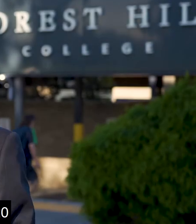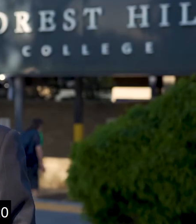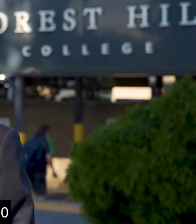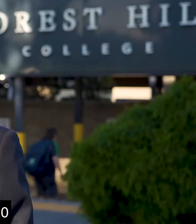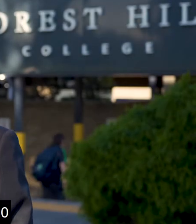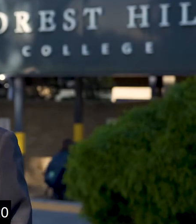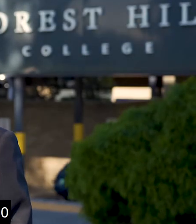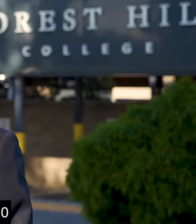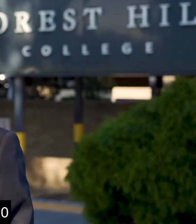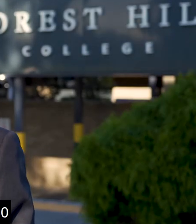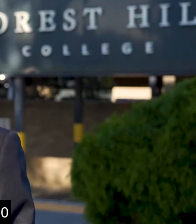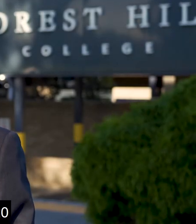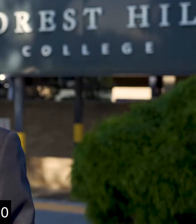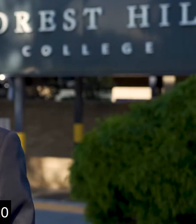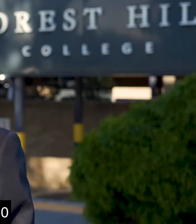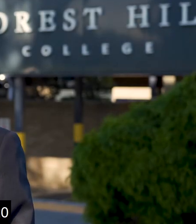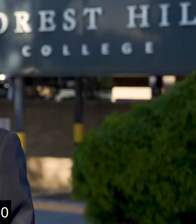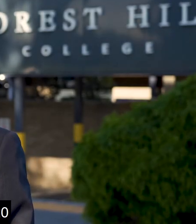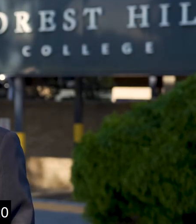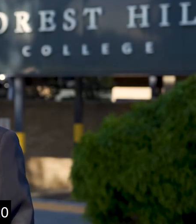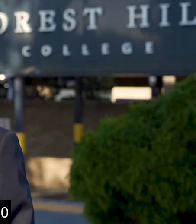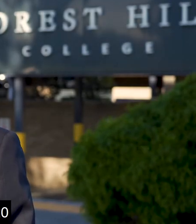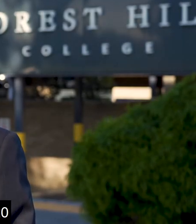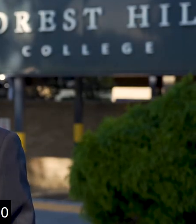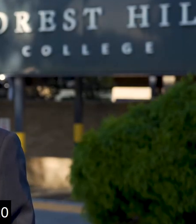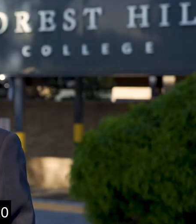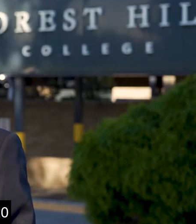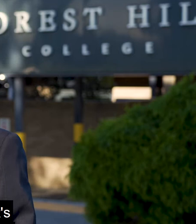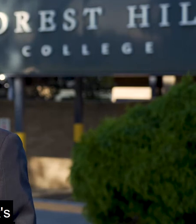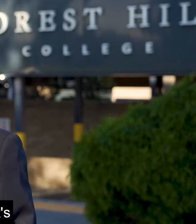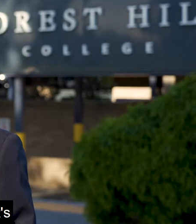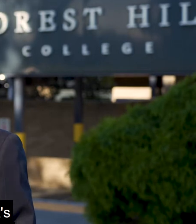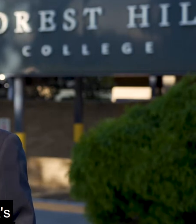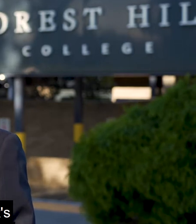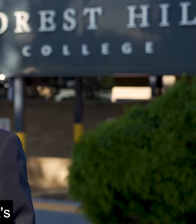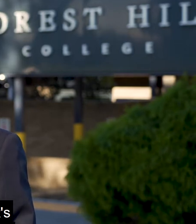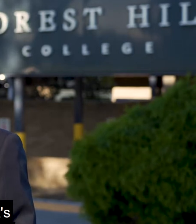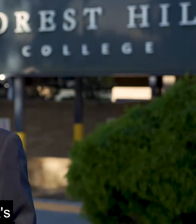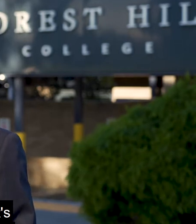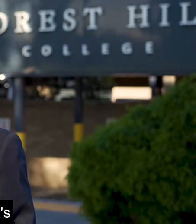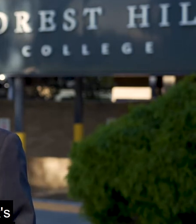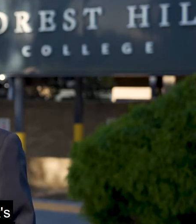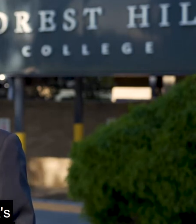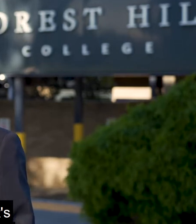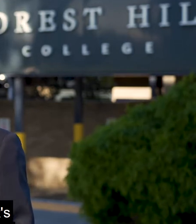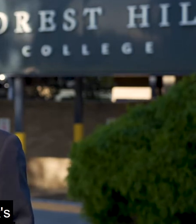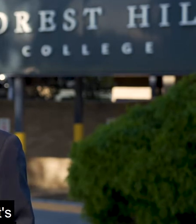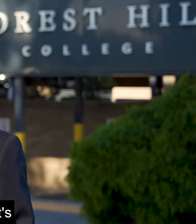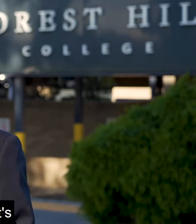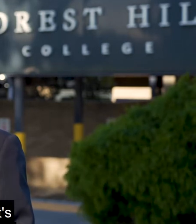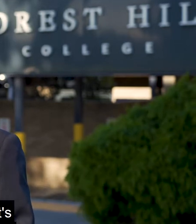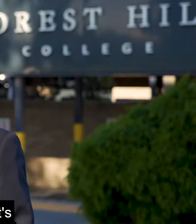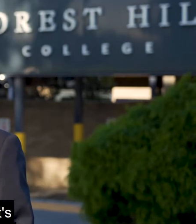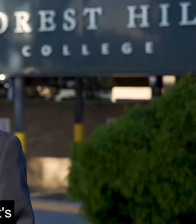Hello, welcome to our 2020 presentation event. 2020 has obviously been a year that's been full of challenges. It's been